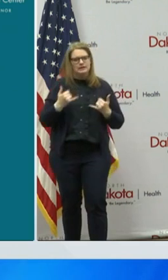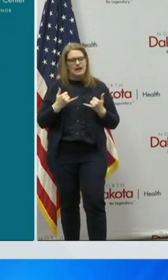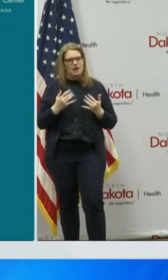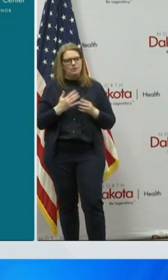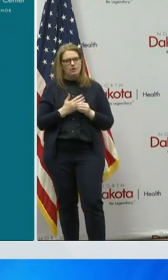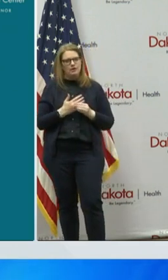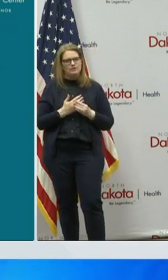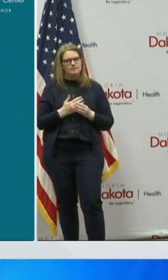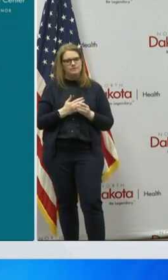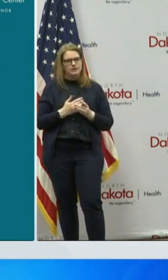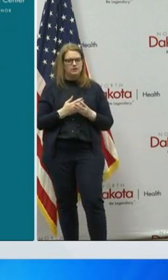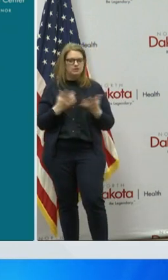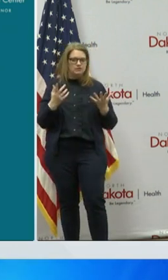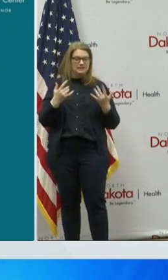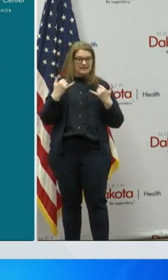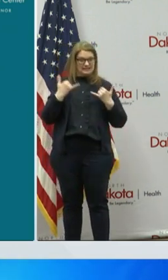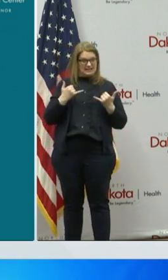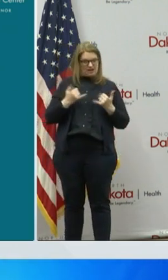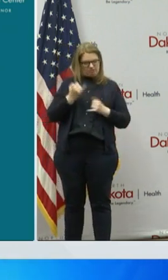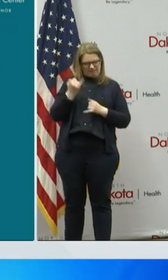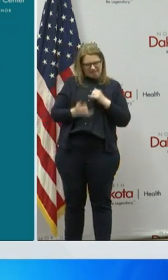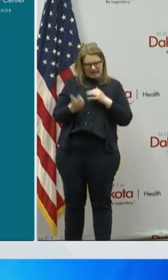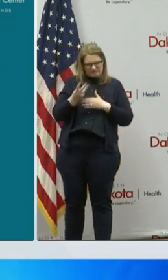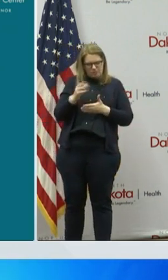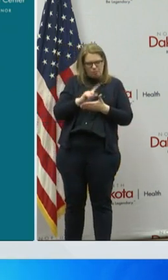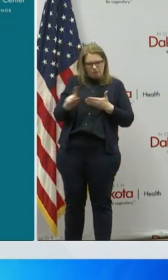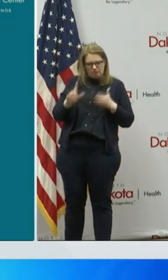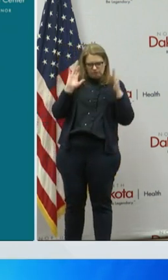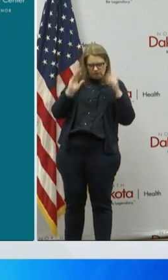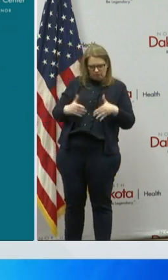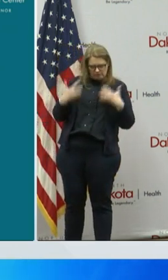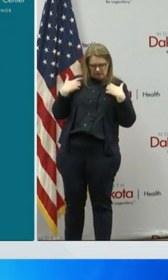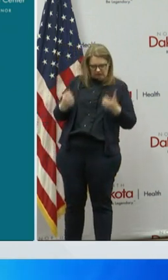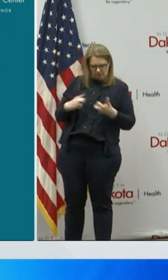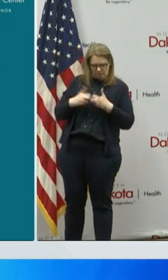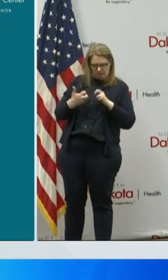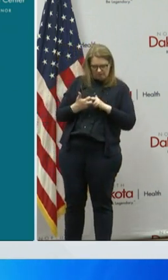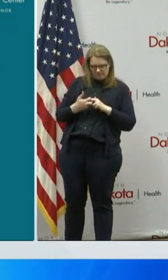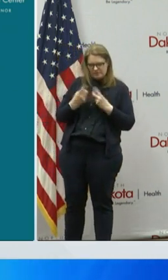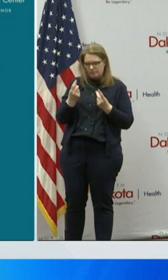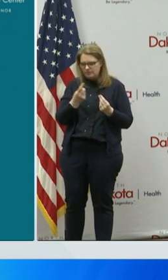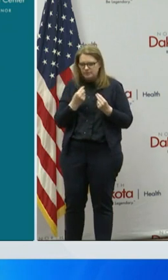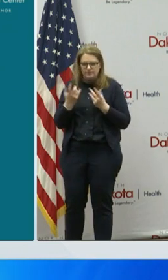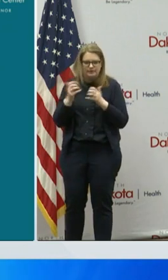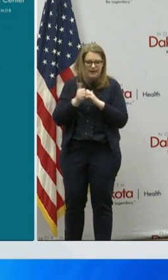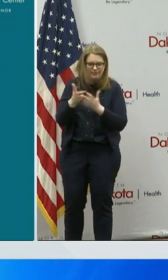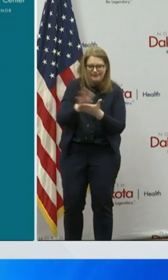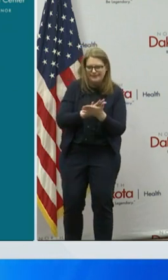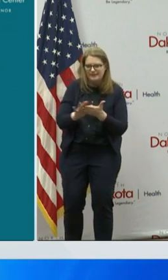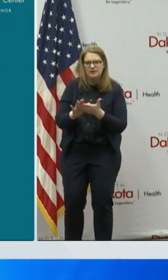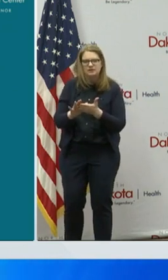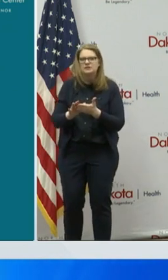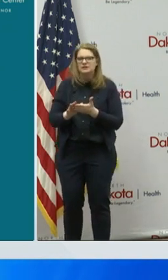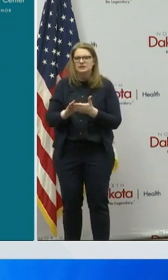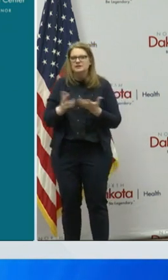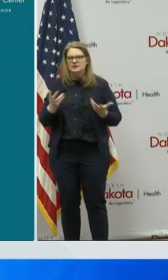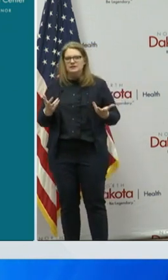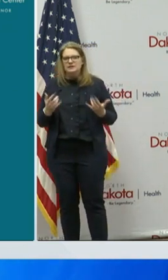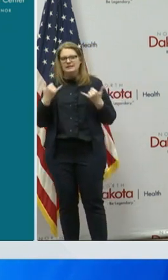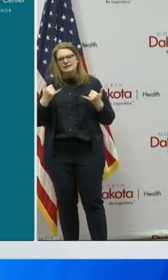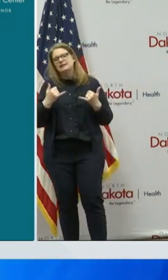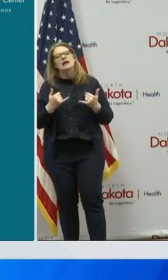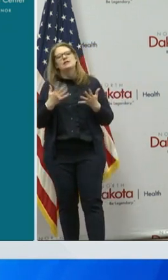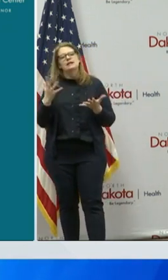on all the health issues associated with reopening, to focus on how we can do a better job of distance learning related